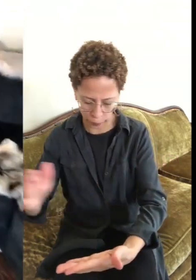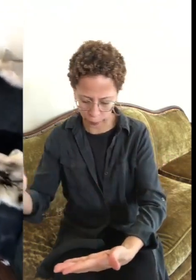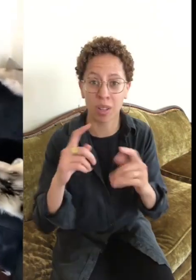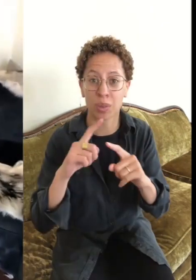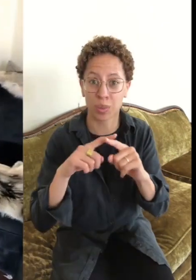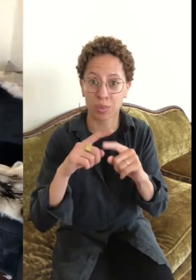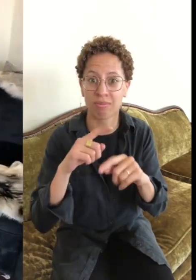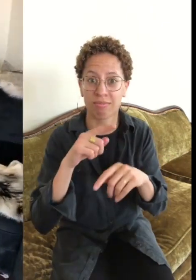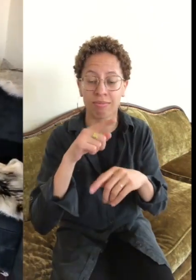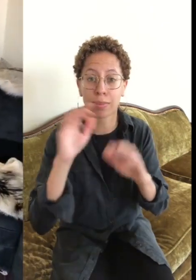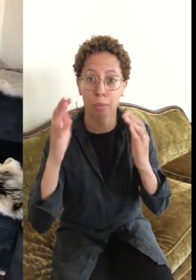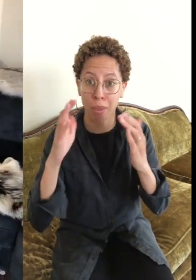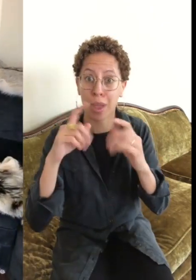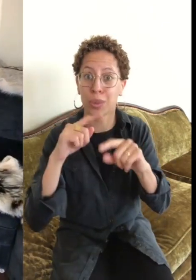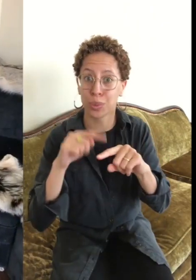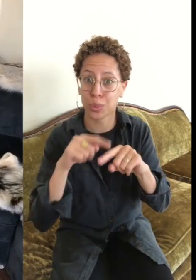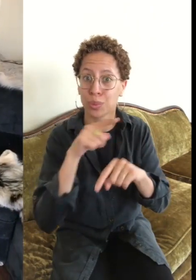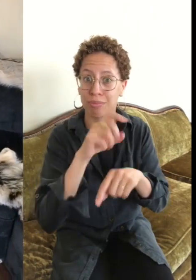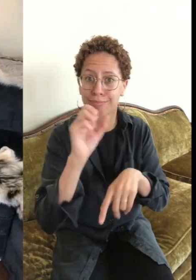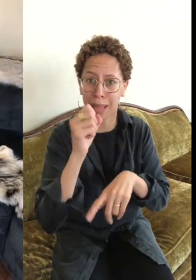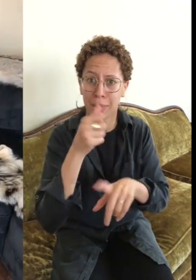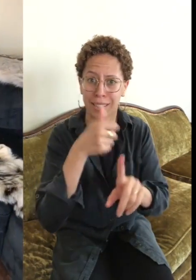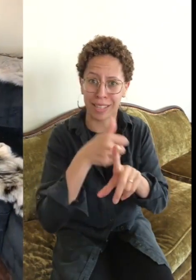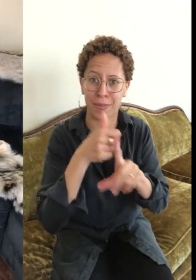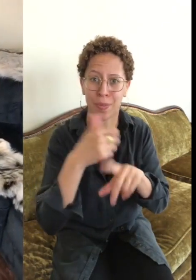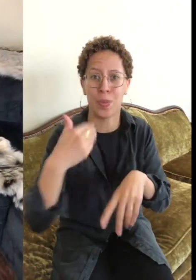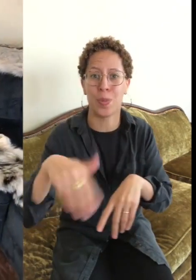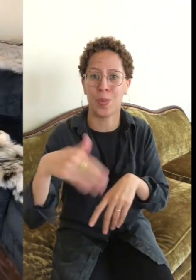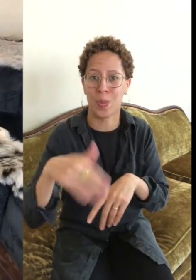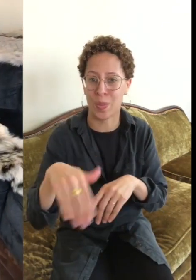coyote, even compared to Simon.